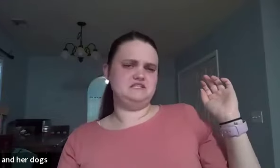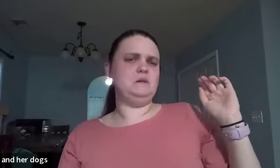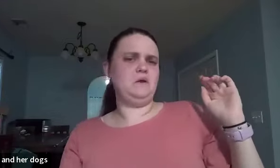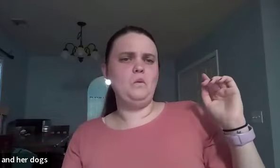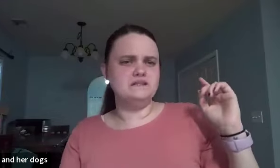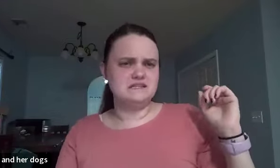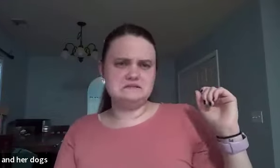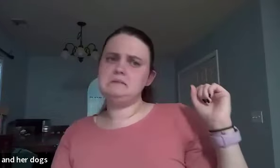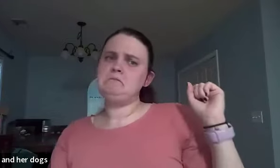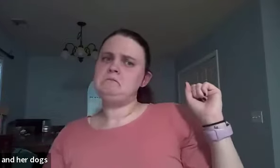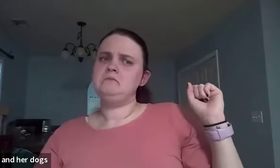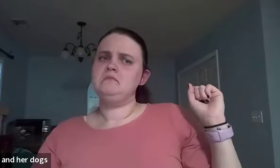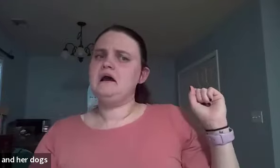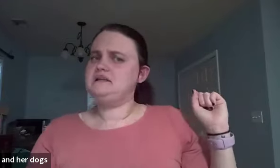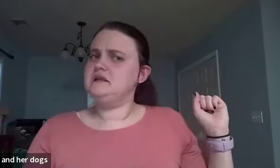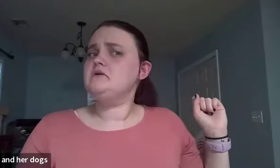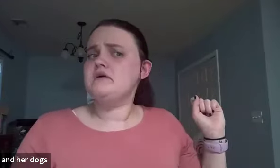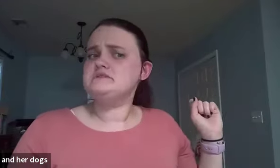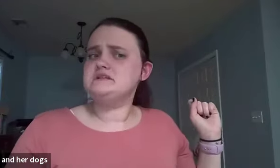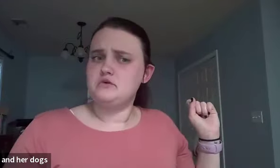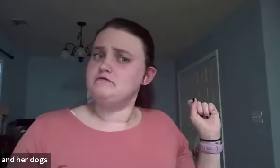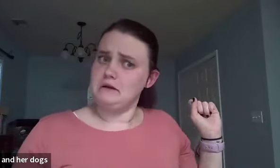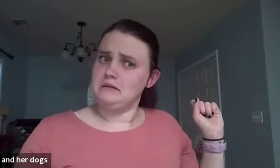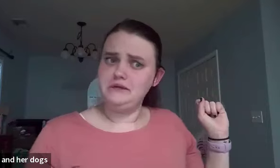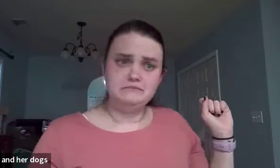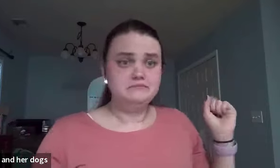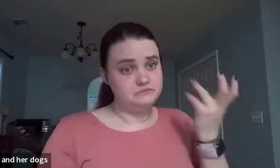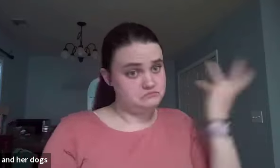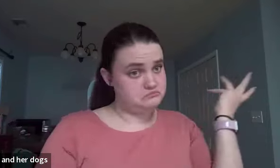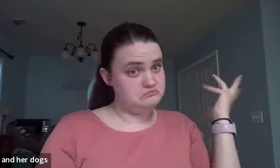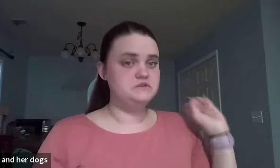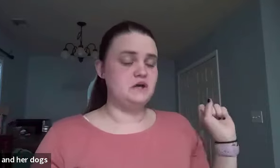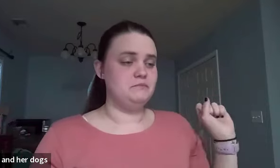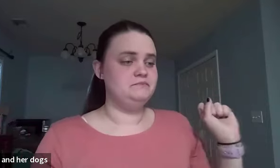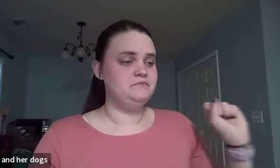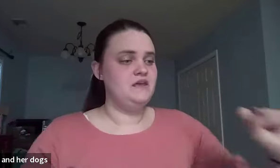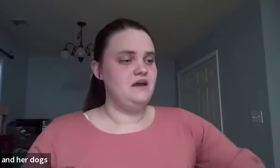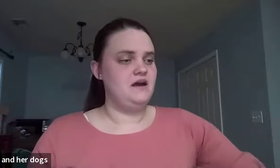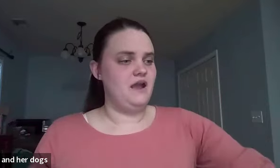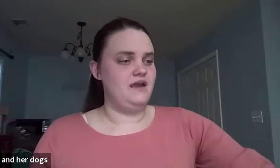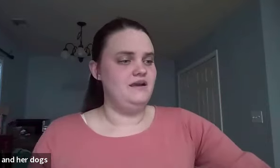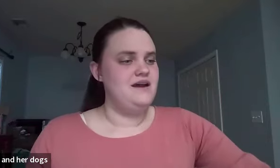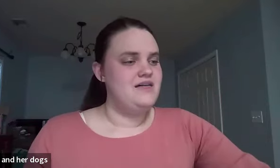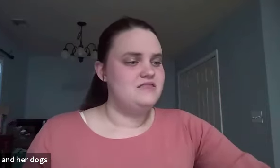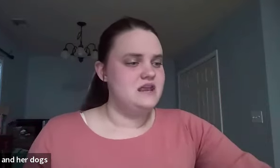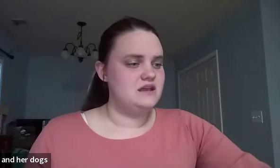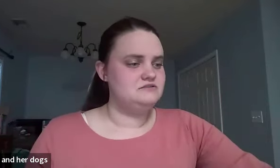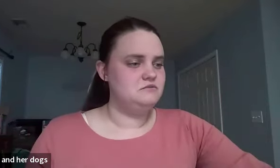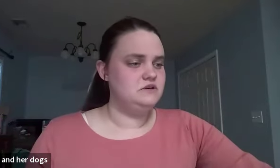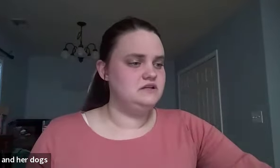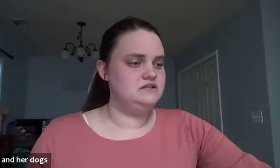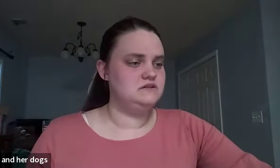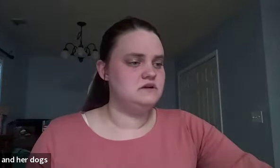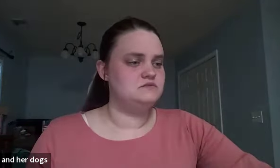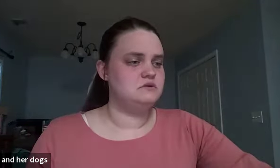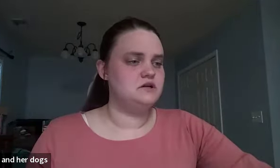saw like once and I was like, I did not know that was another one for Halloween. So, okay. The next one we're going to do is we're